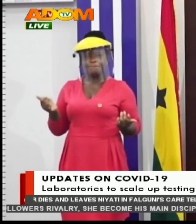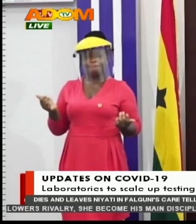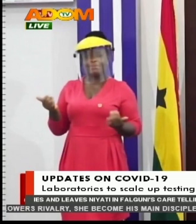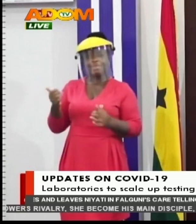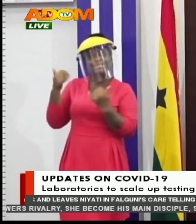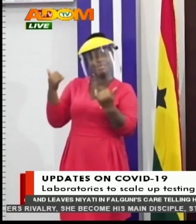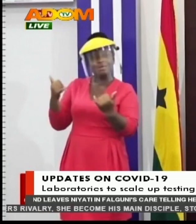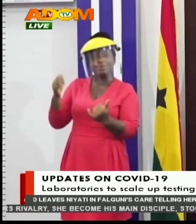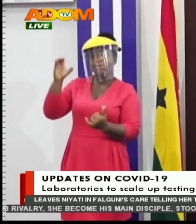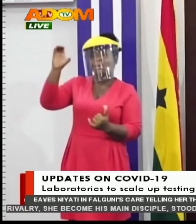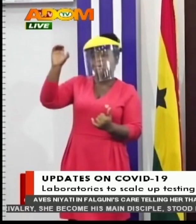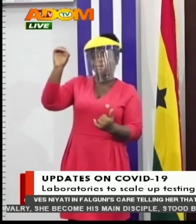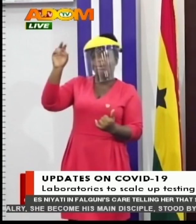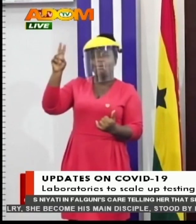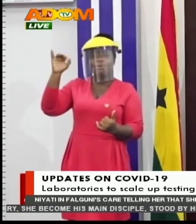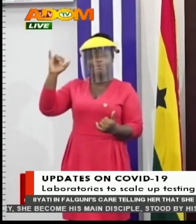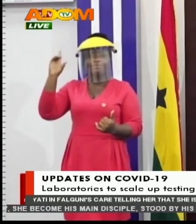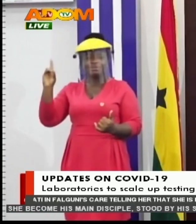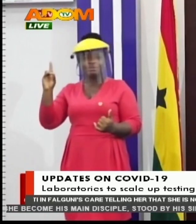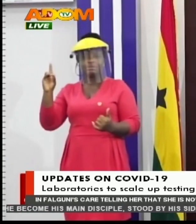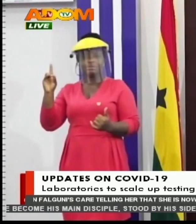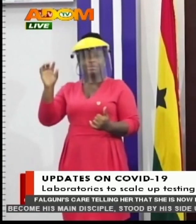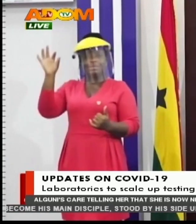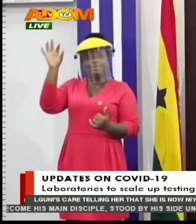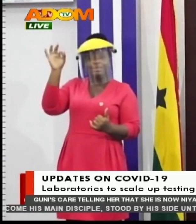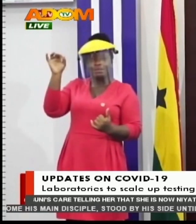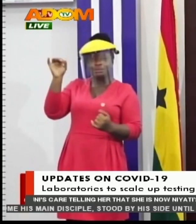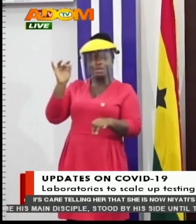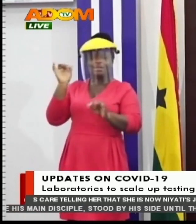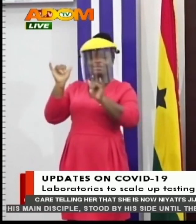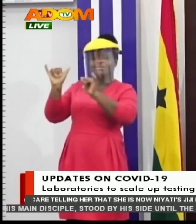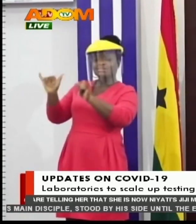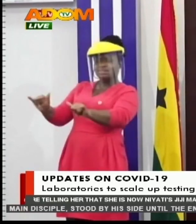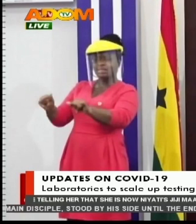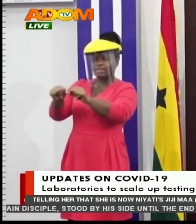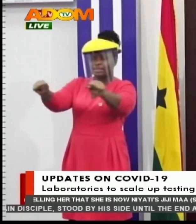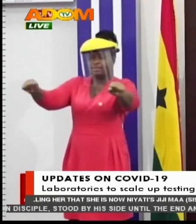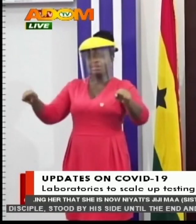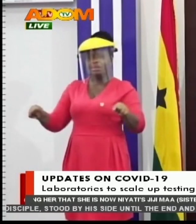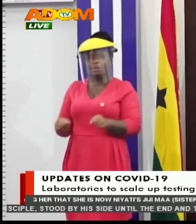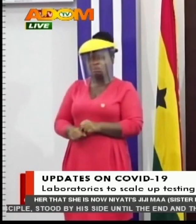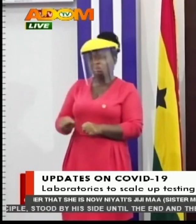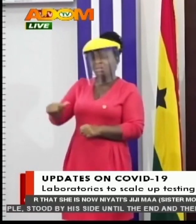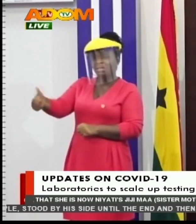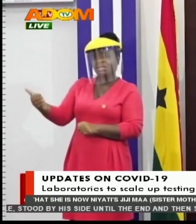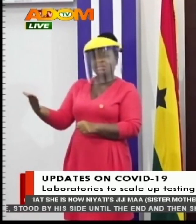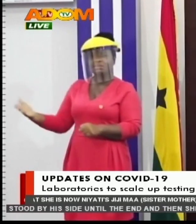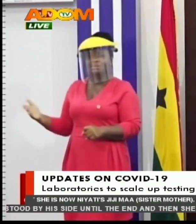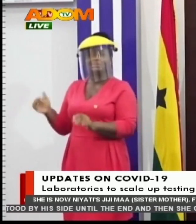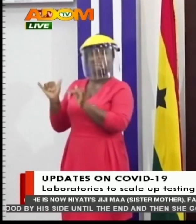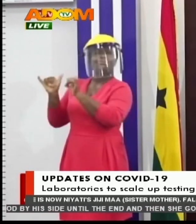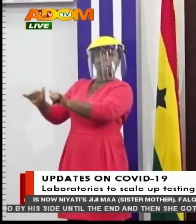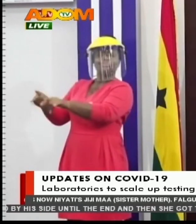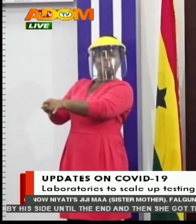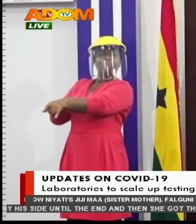persons and people of age with underlying medical conditions, heart attacks, diabetes, liver,